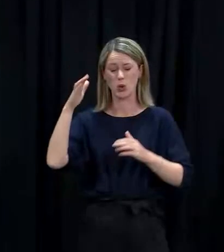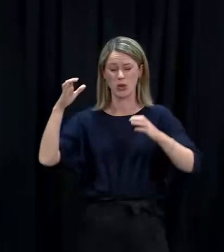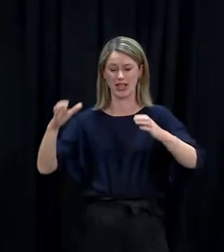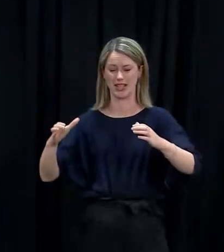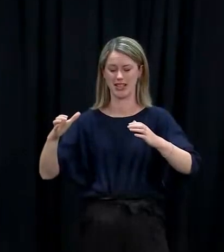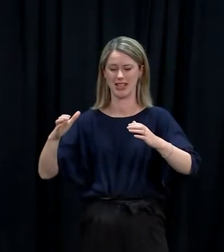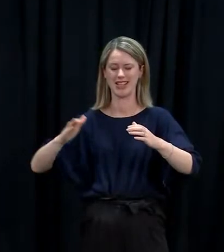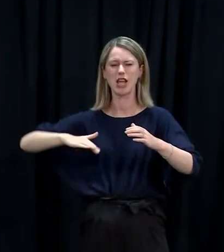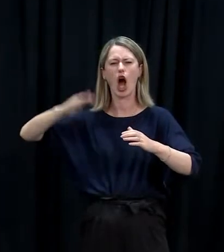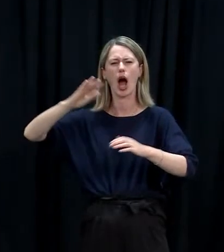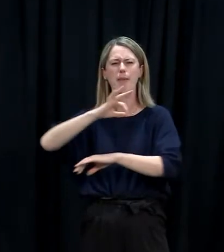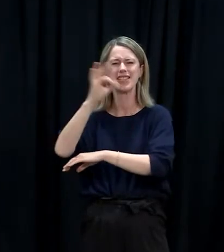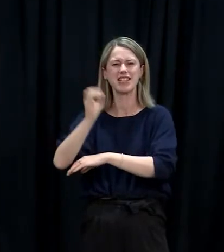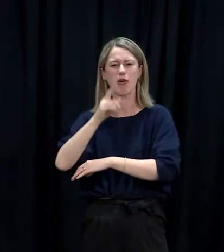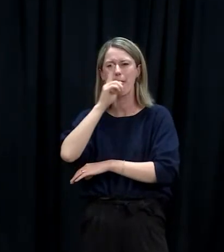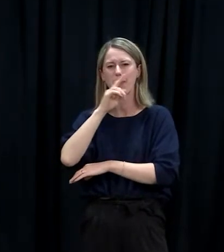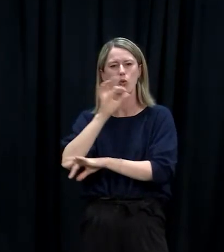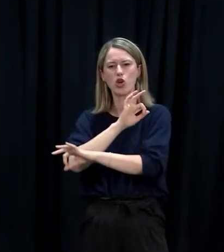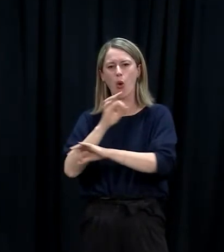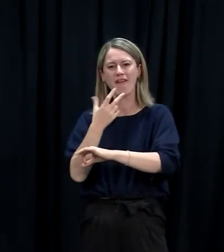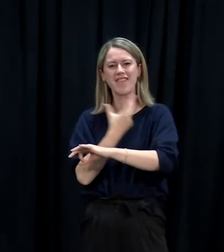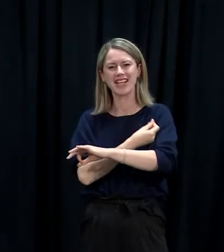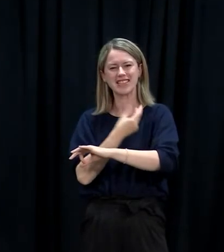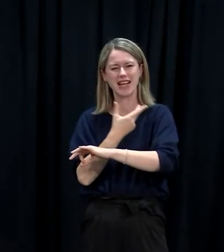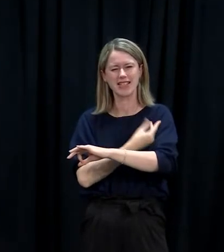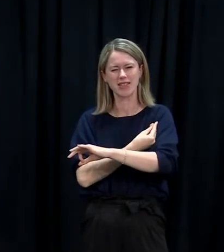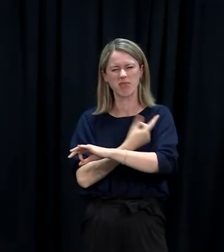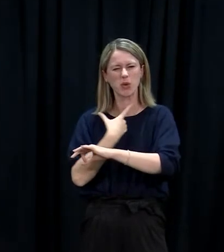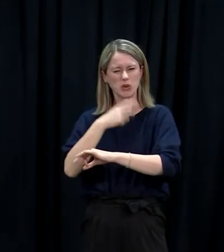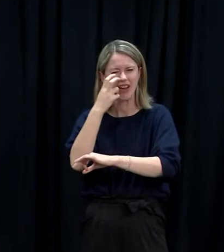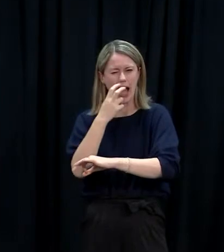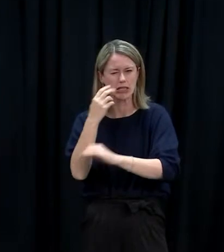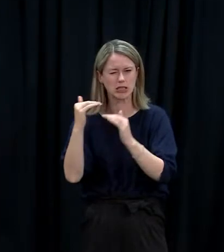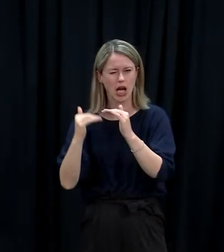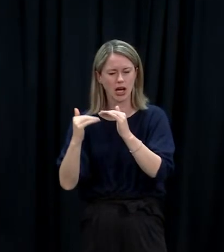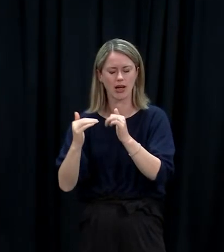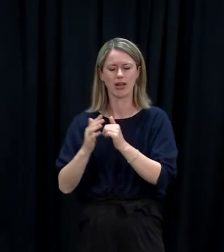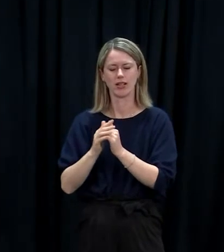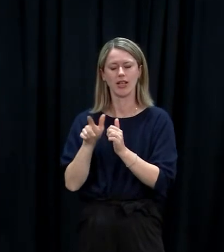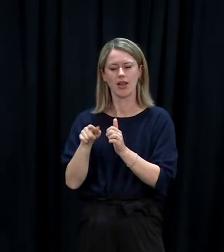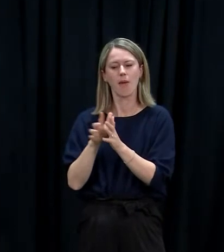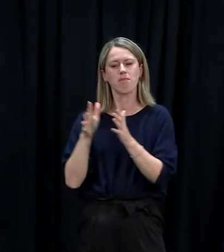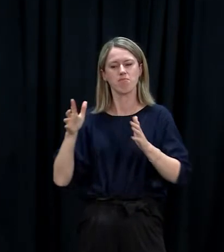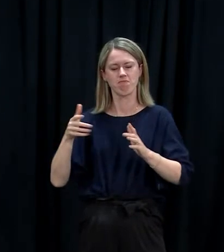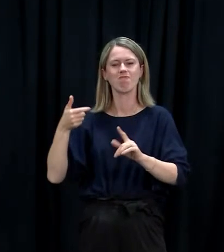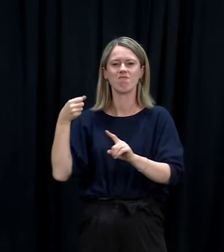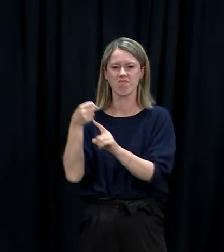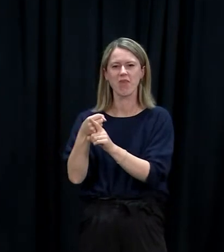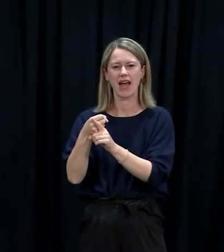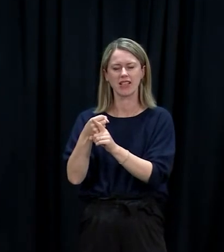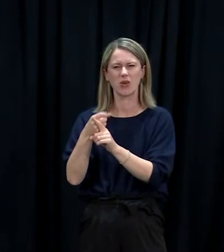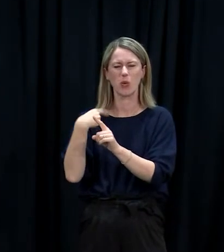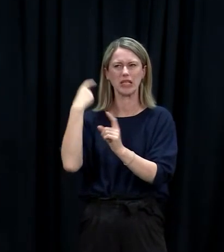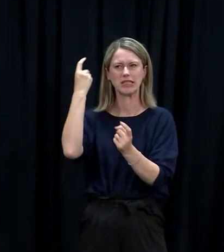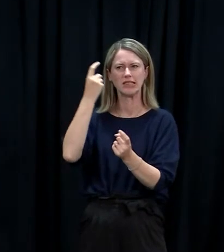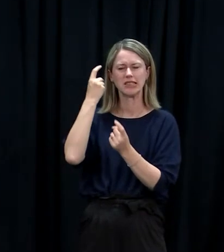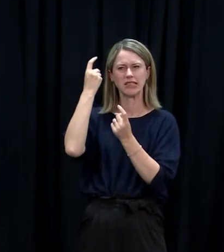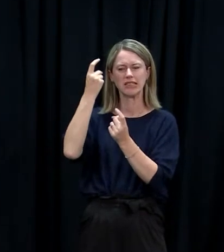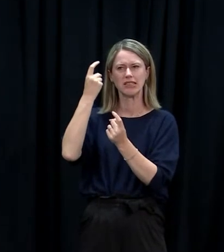country once schools are back to operating as normal, and that it has been a huge factor. It has been weighing on our minds.